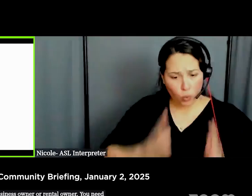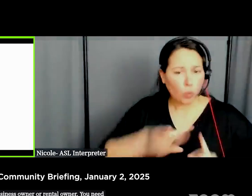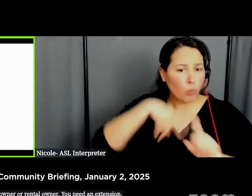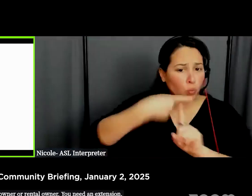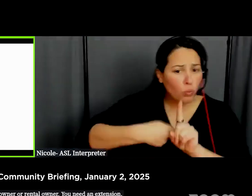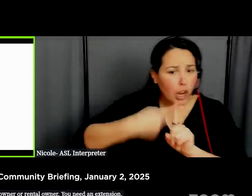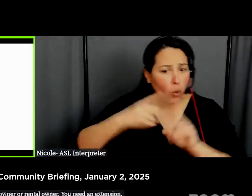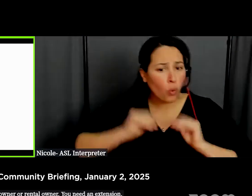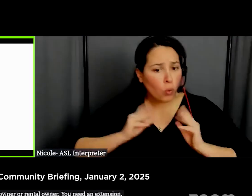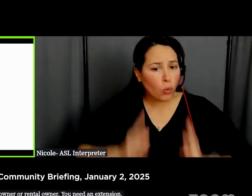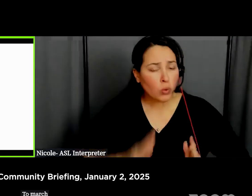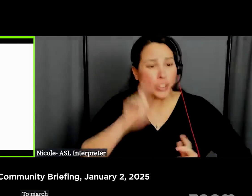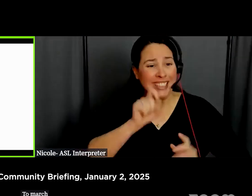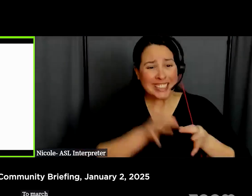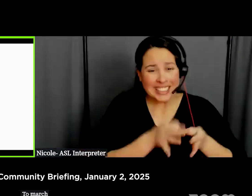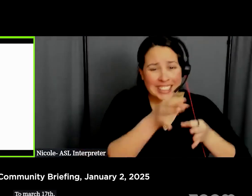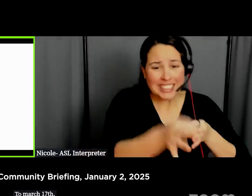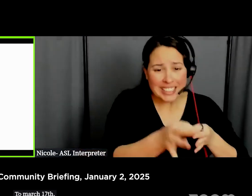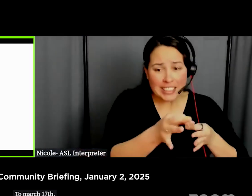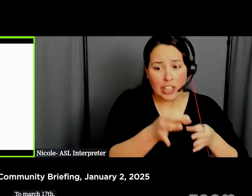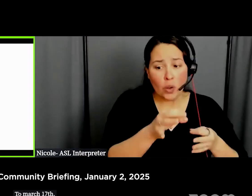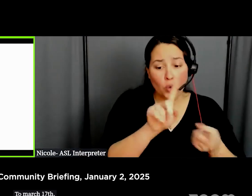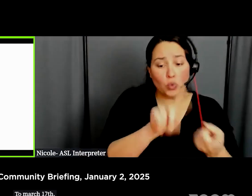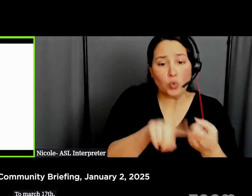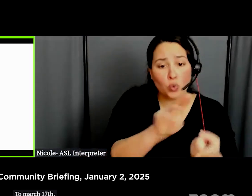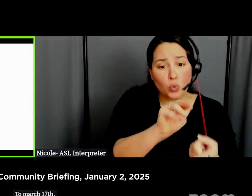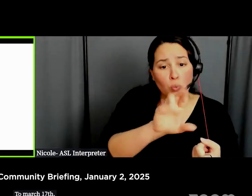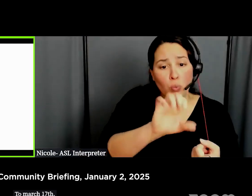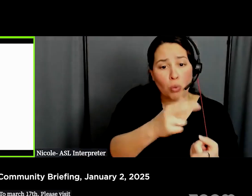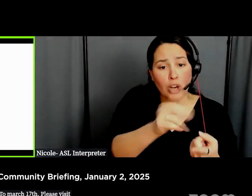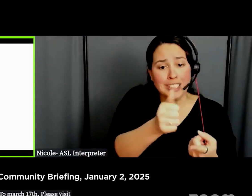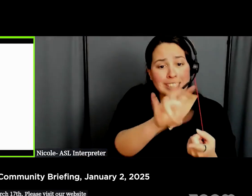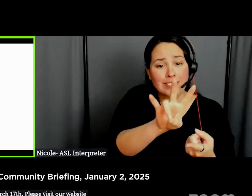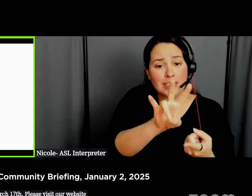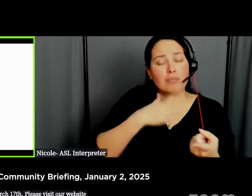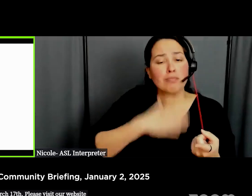to March 17th, please visit our website at